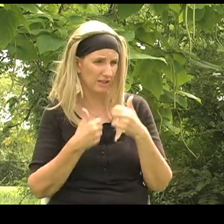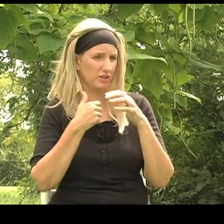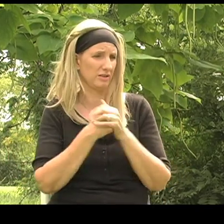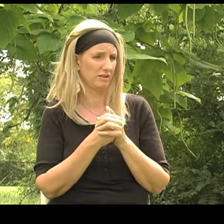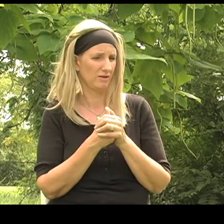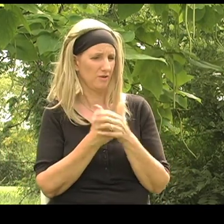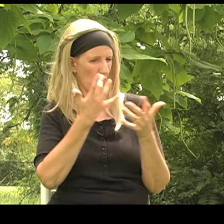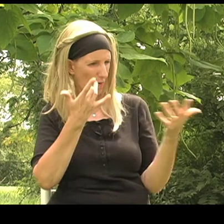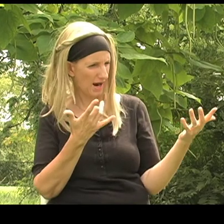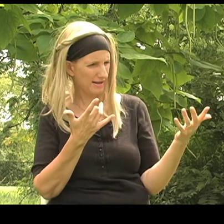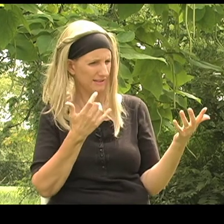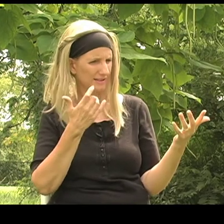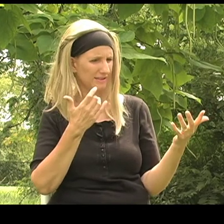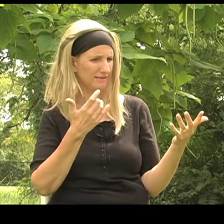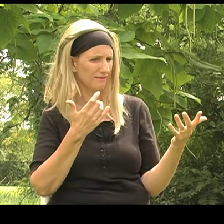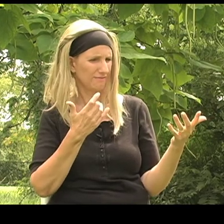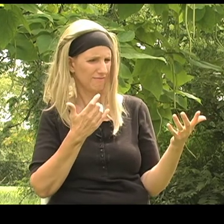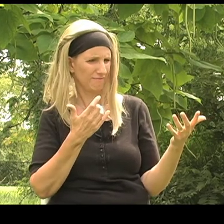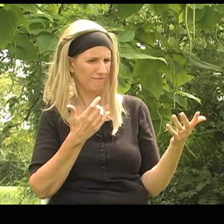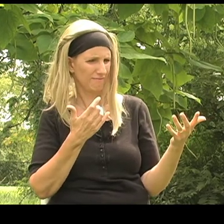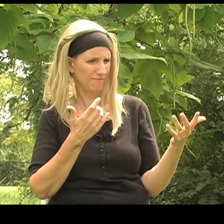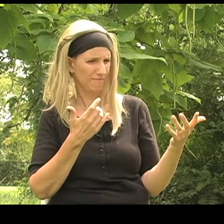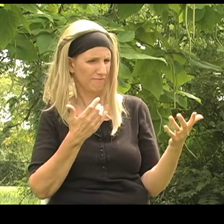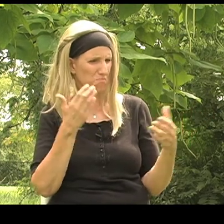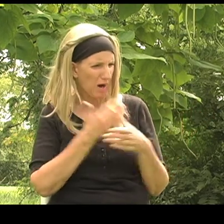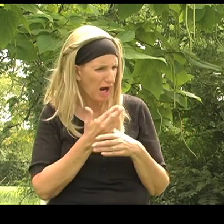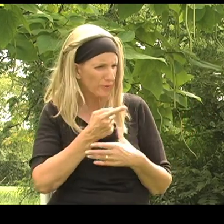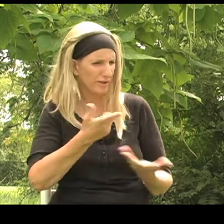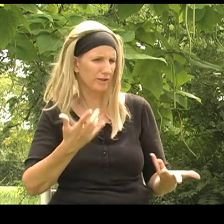challenges. Why is this bothering you?